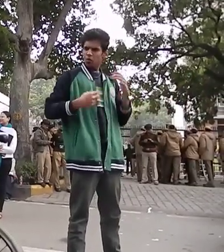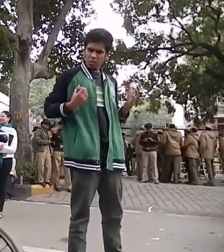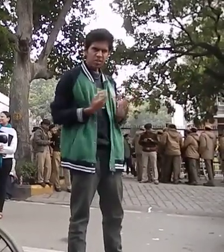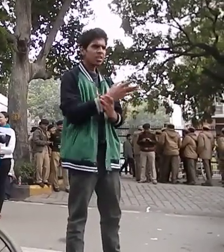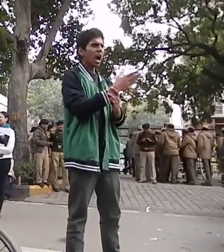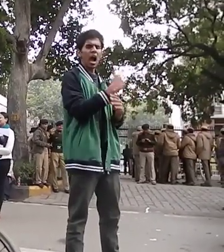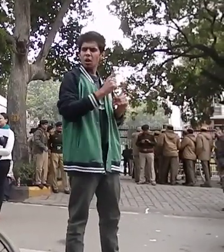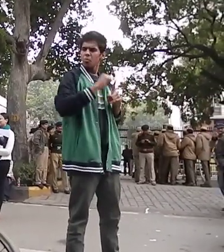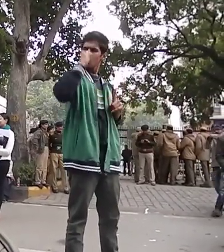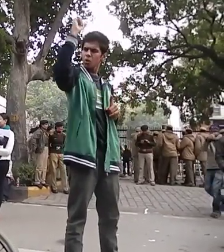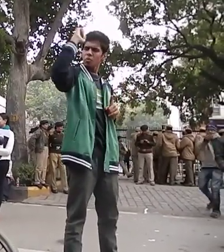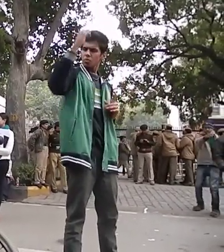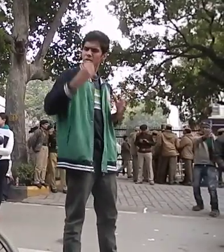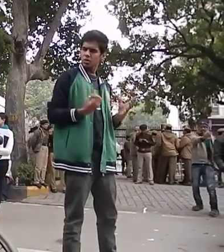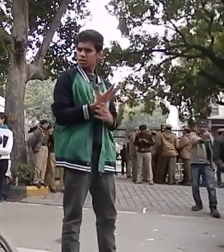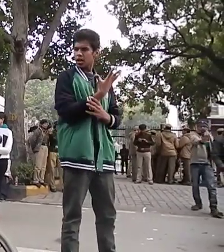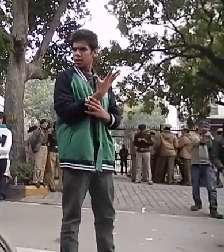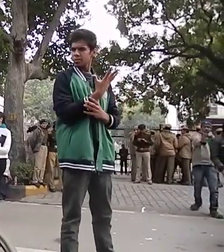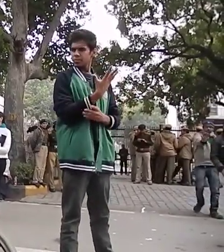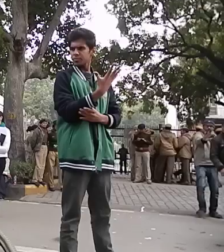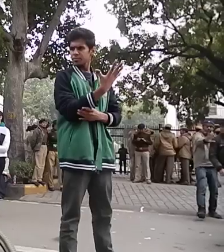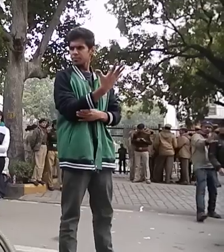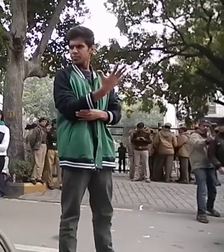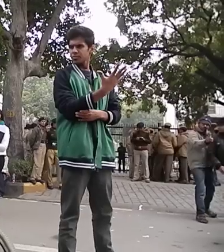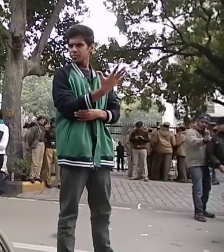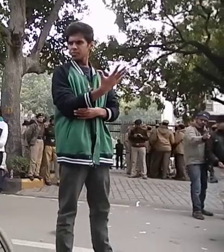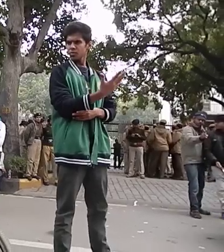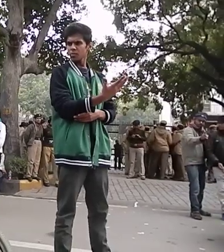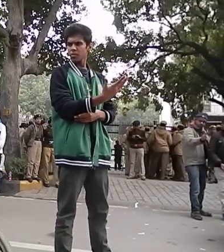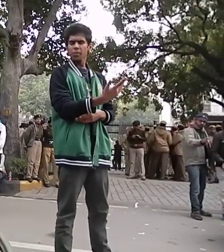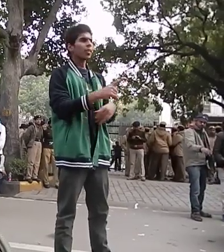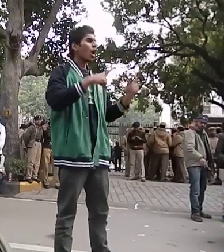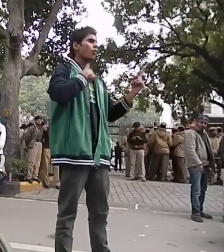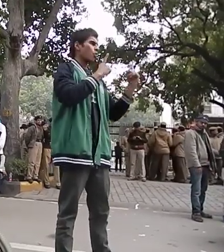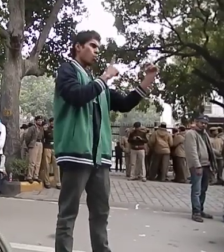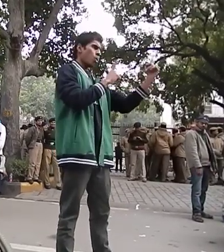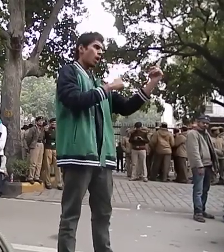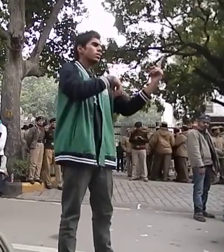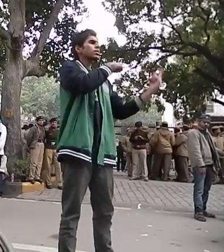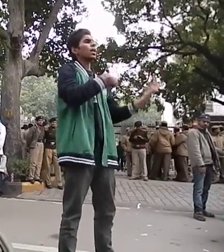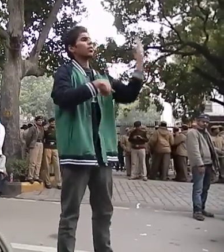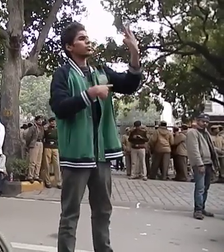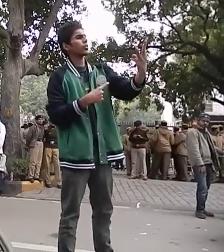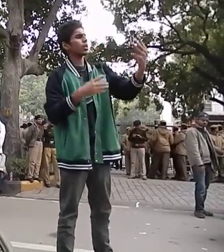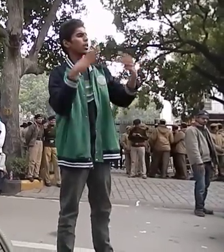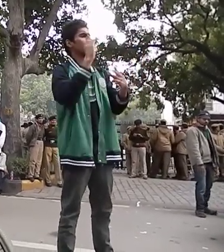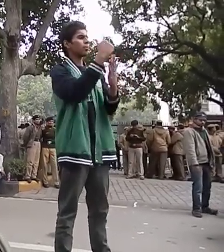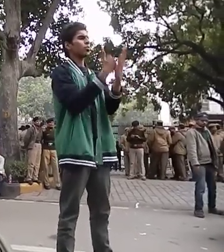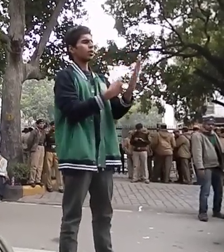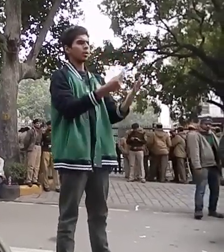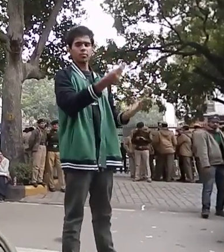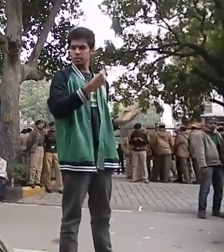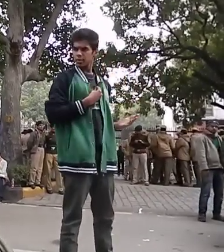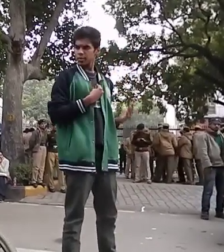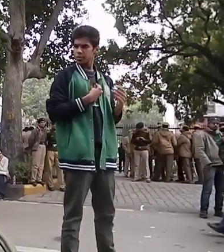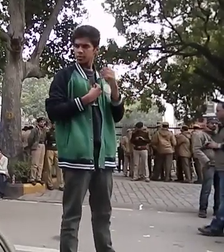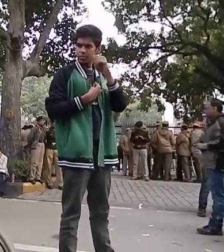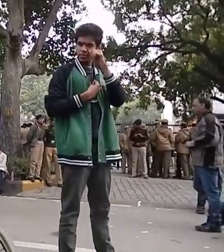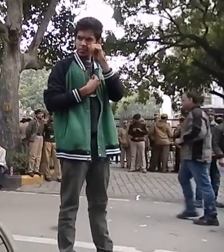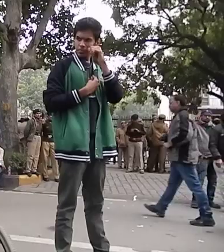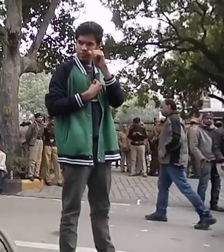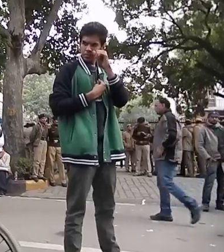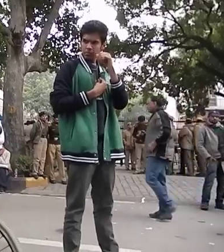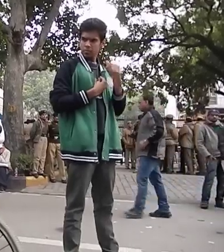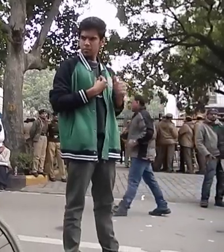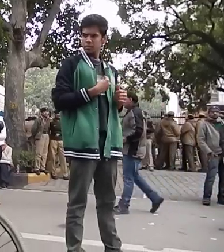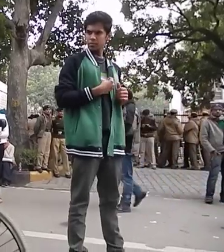held, then as a stop, they increased it from one channel to 3 channels. So they said, okay, we'll give you DD News, we'll give you